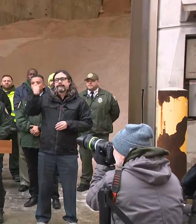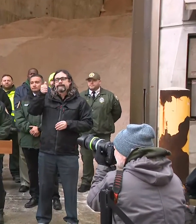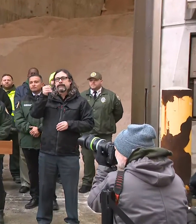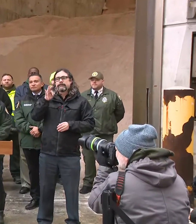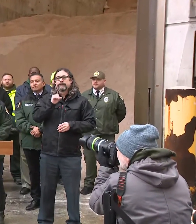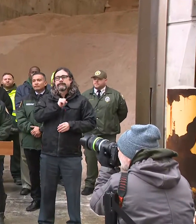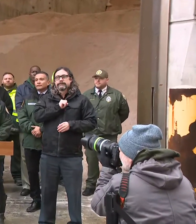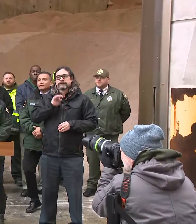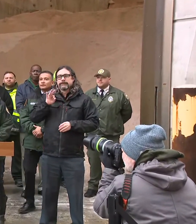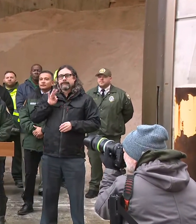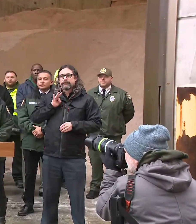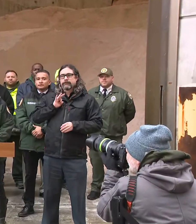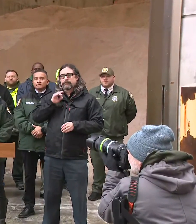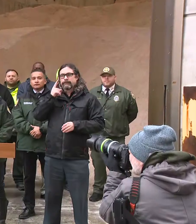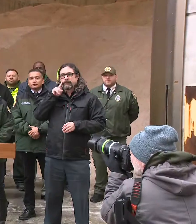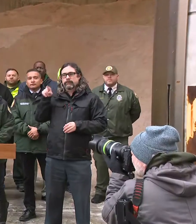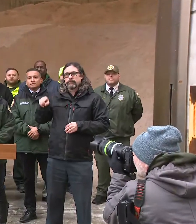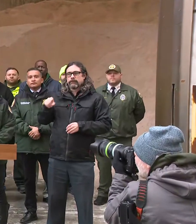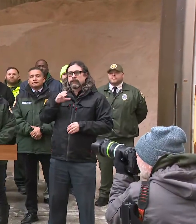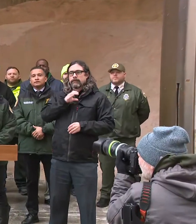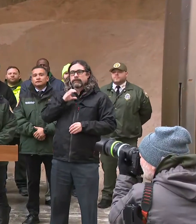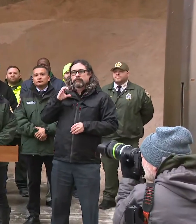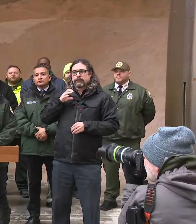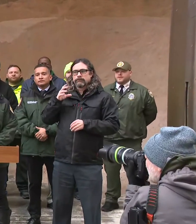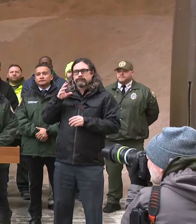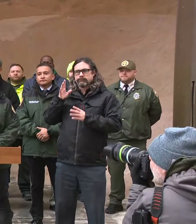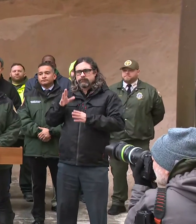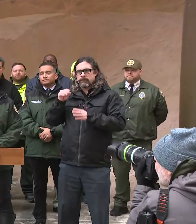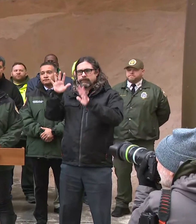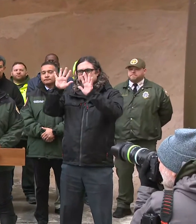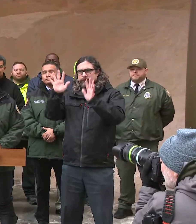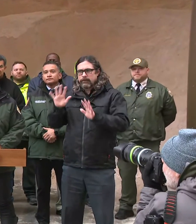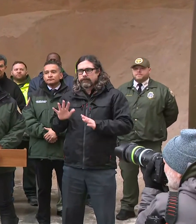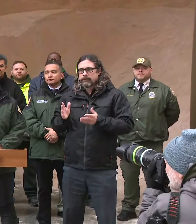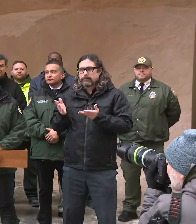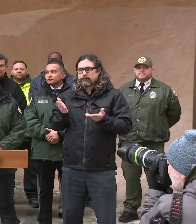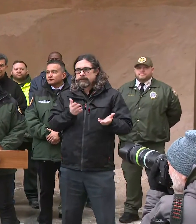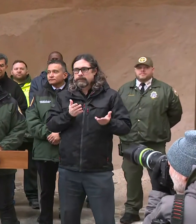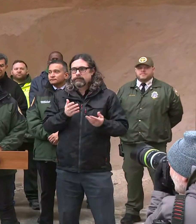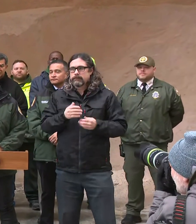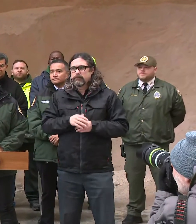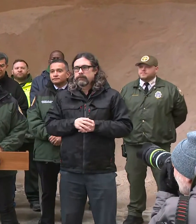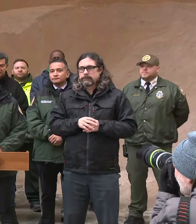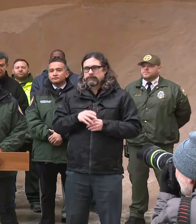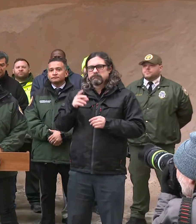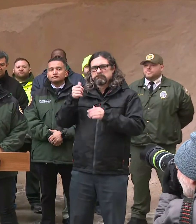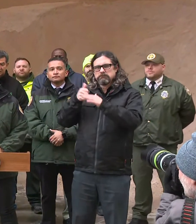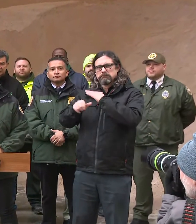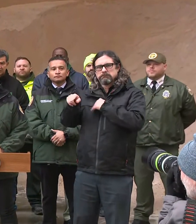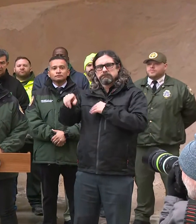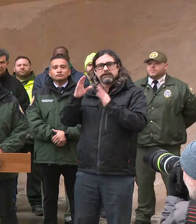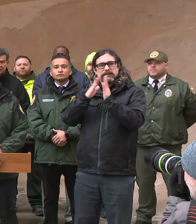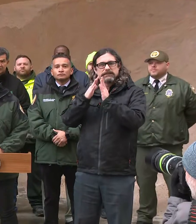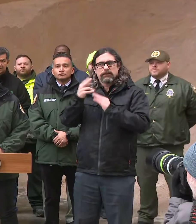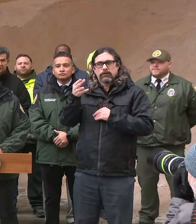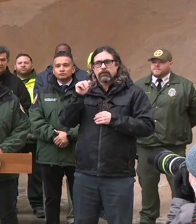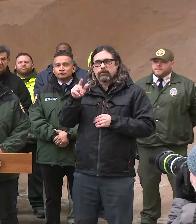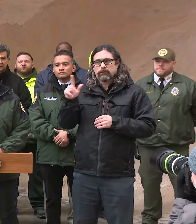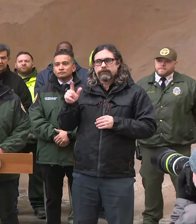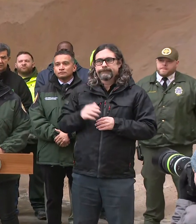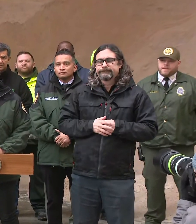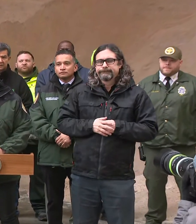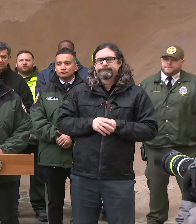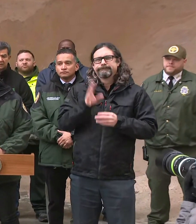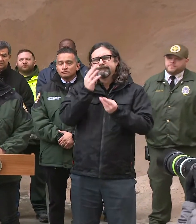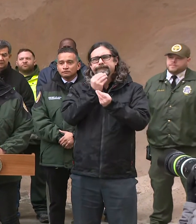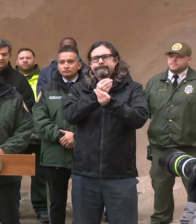and Extreme Weather Coordinator for City Hall. The National Weather Service is forecasting a snow system that will move into the area beginning